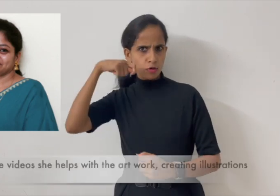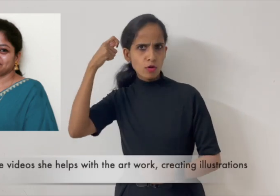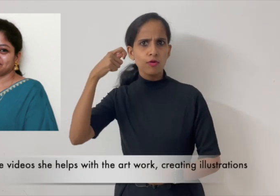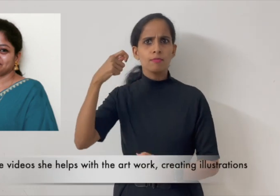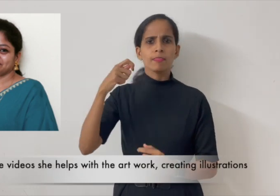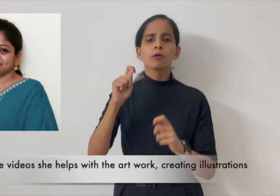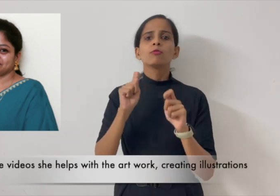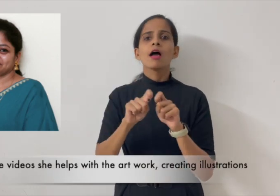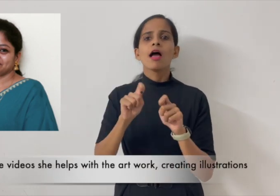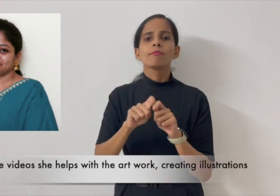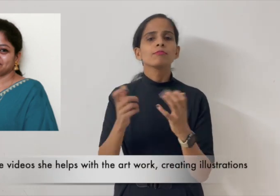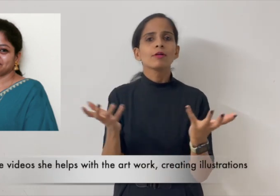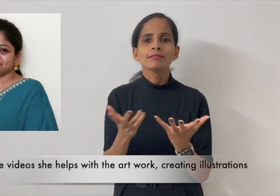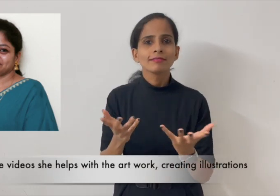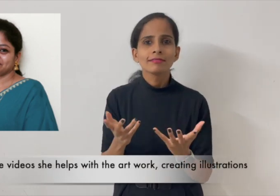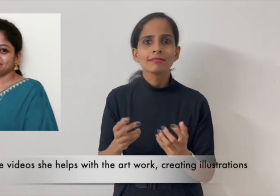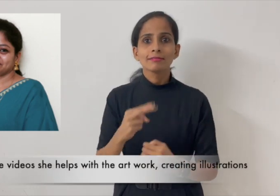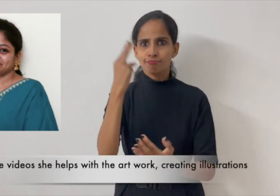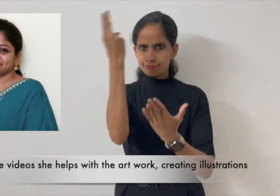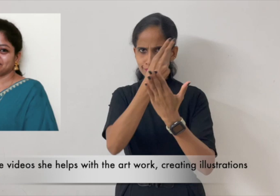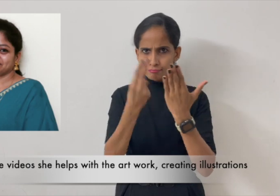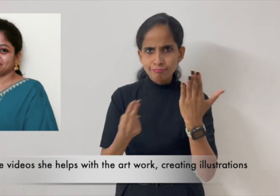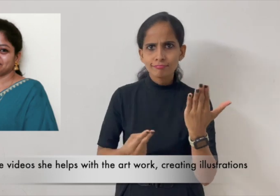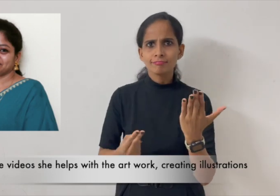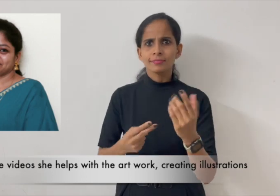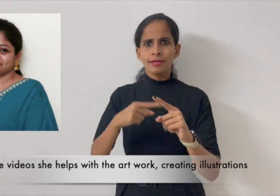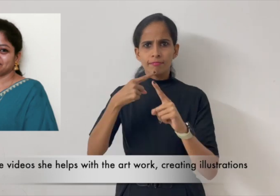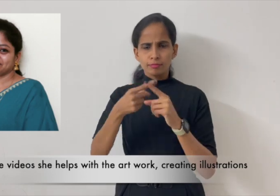For the videos, she helps with the artwork,